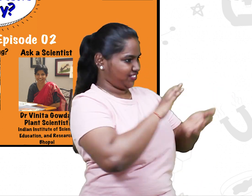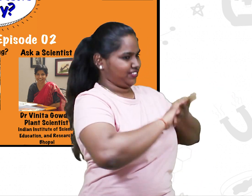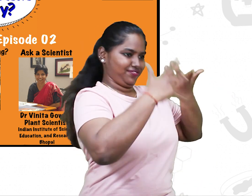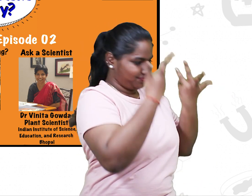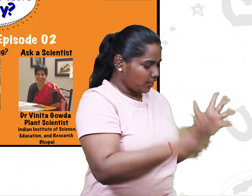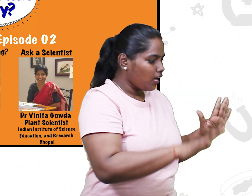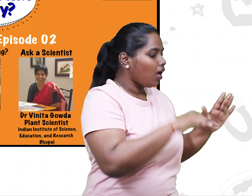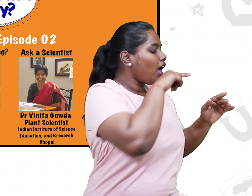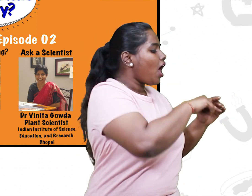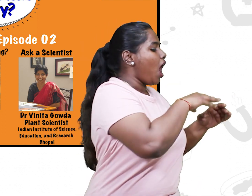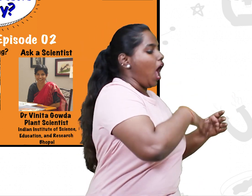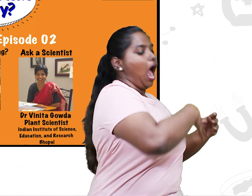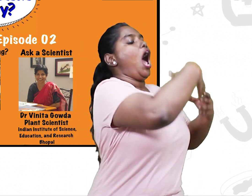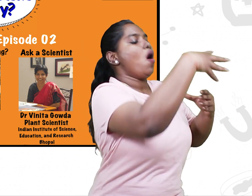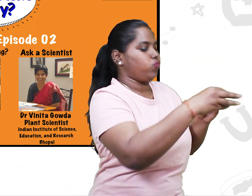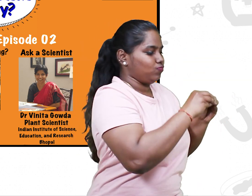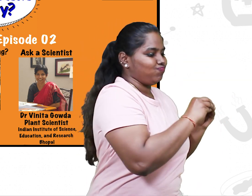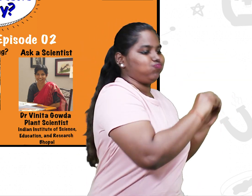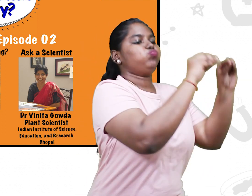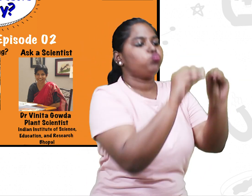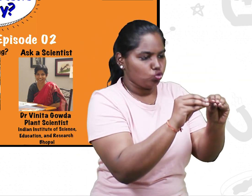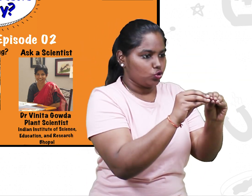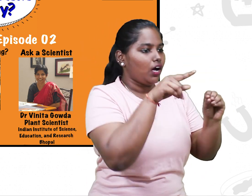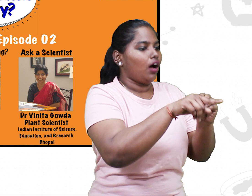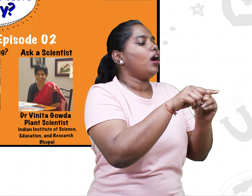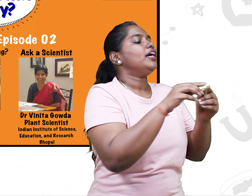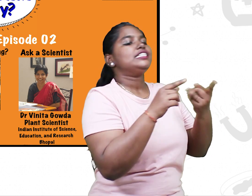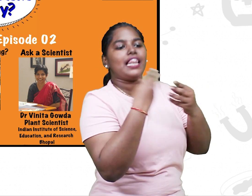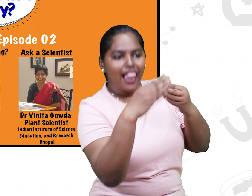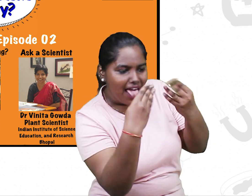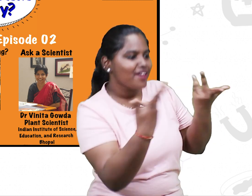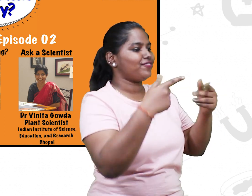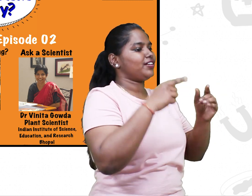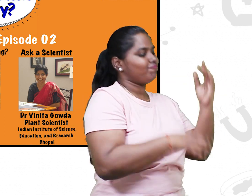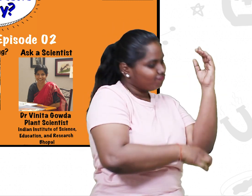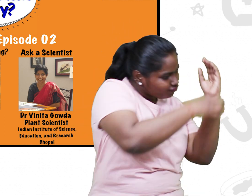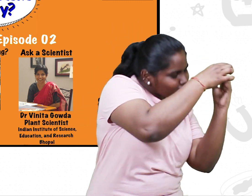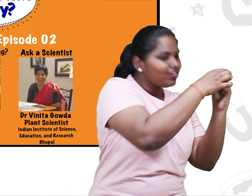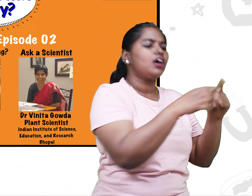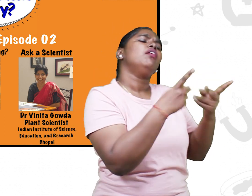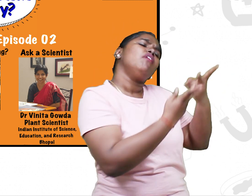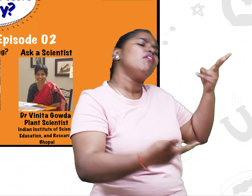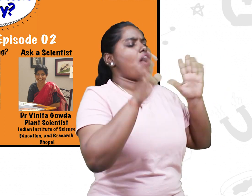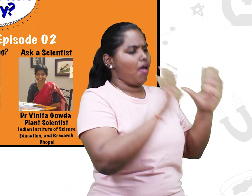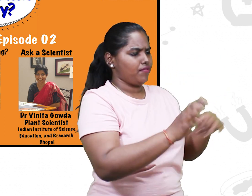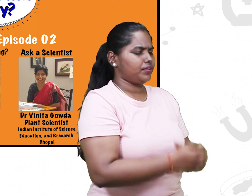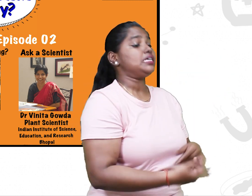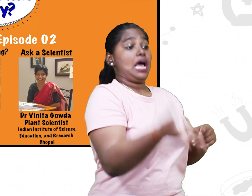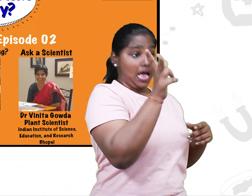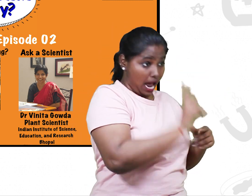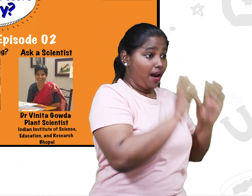they move out of the meristematic region, become cells of leaves, cells of the stem, and so on. Again, there